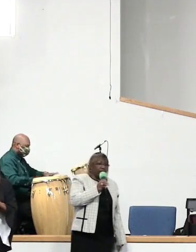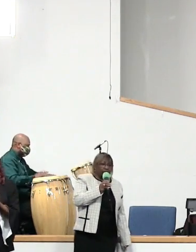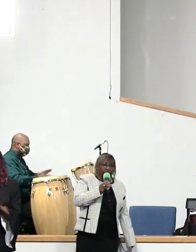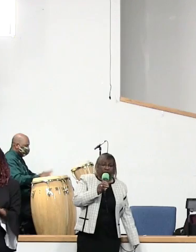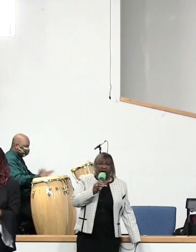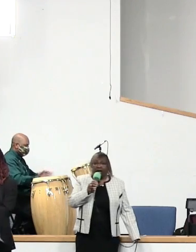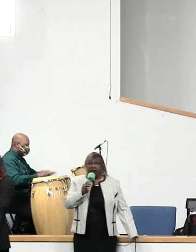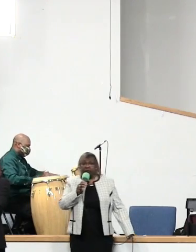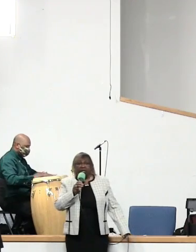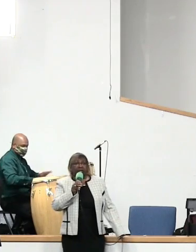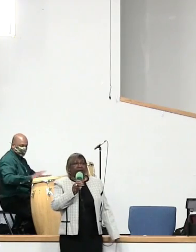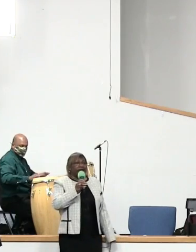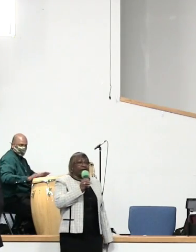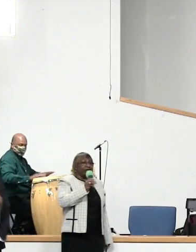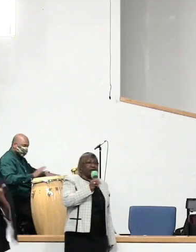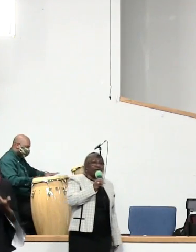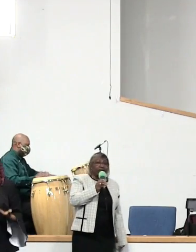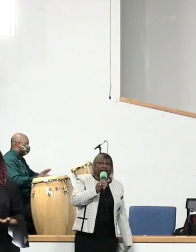How you love me.